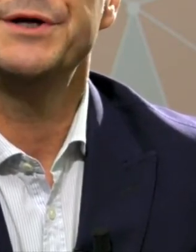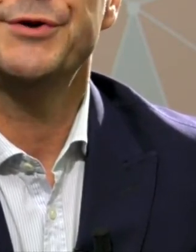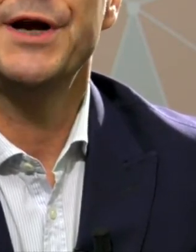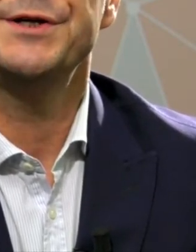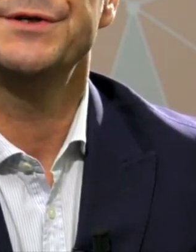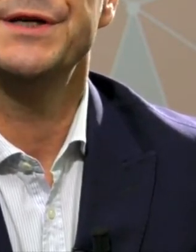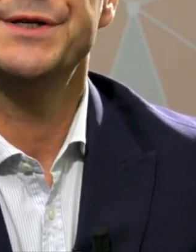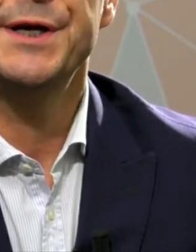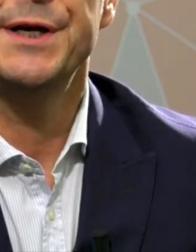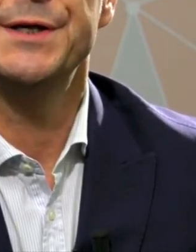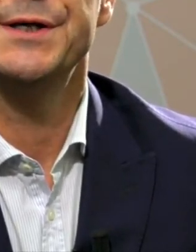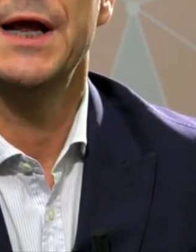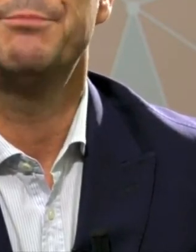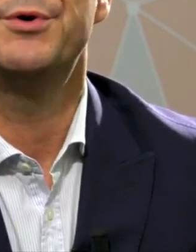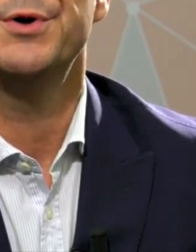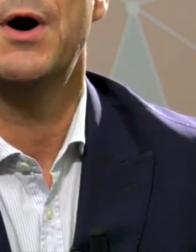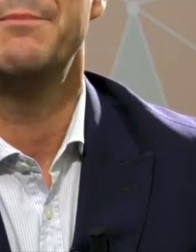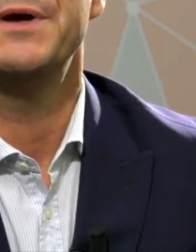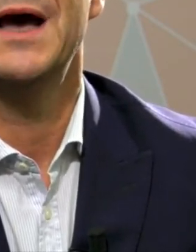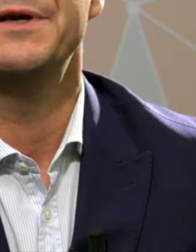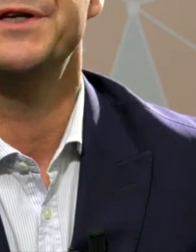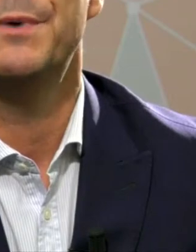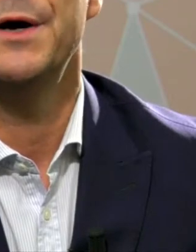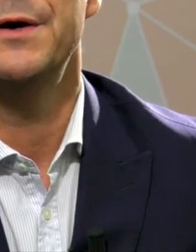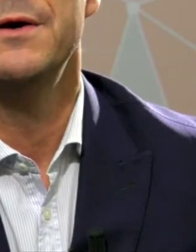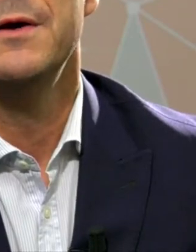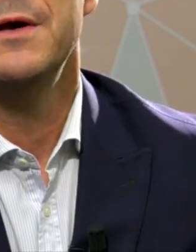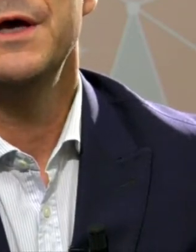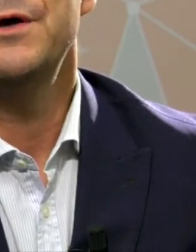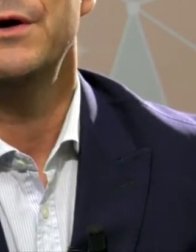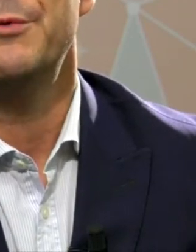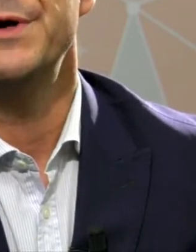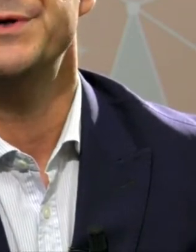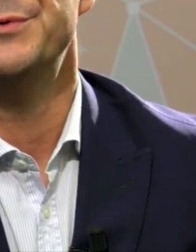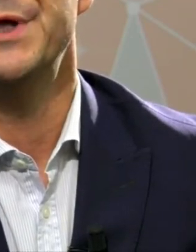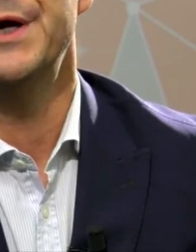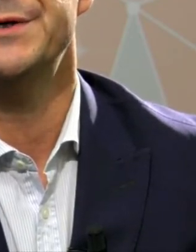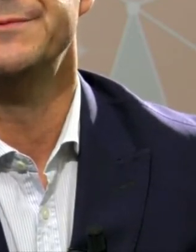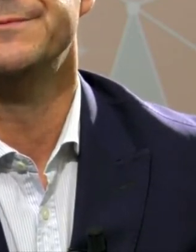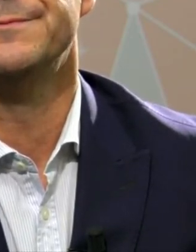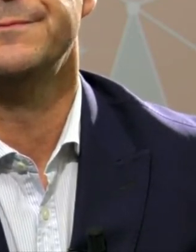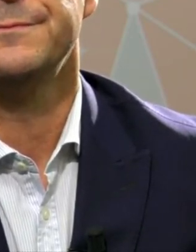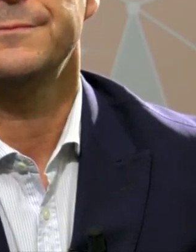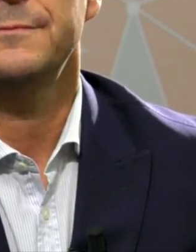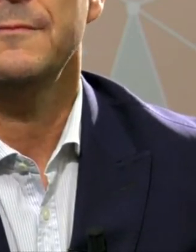public administrations and cities report on becoming smart in collaboration.